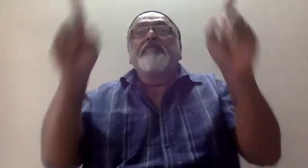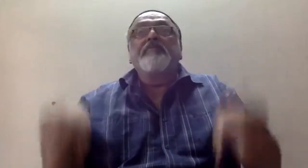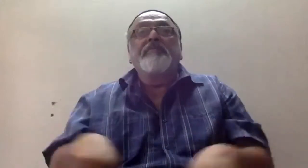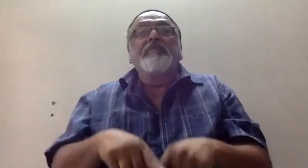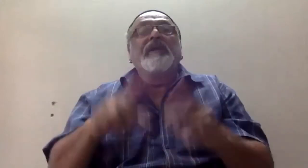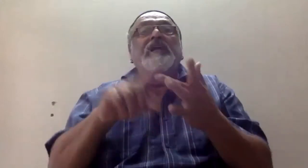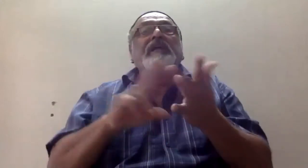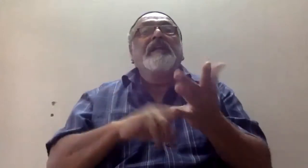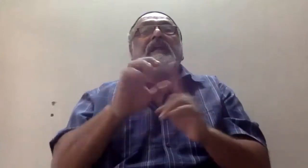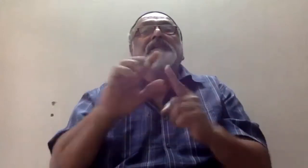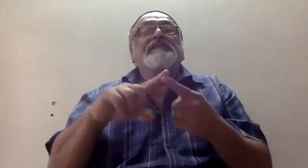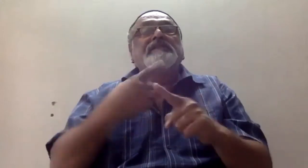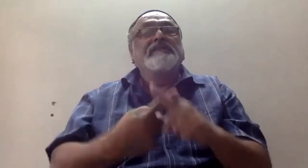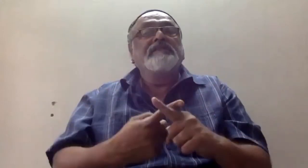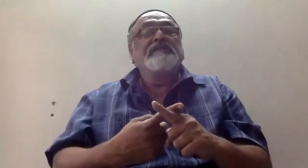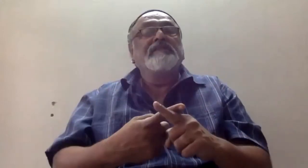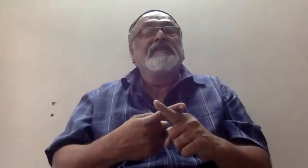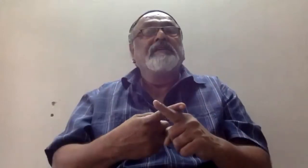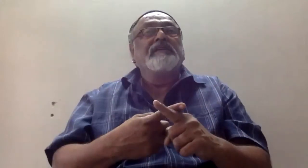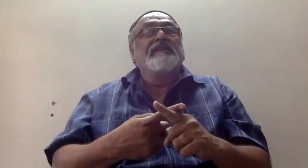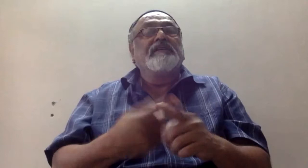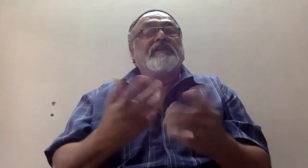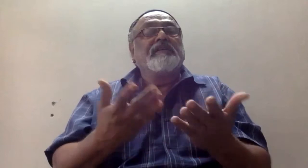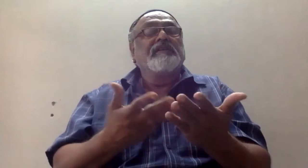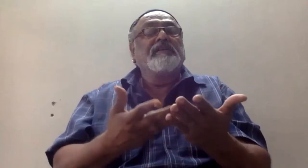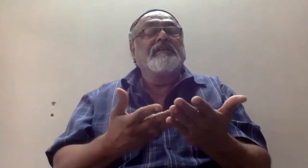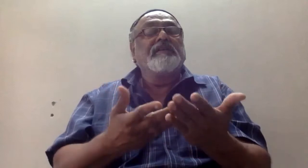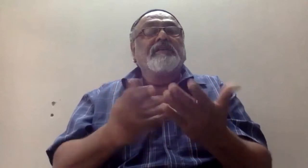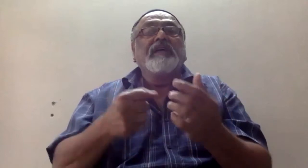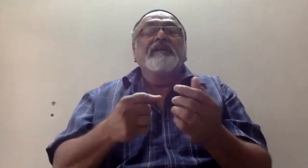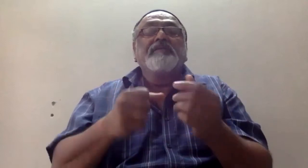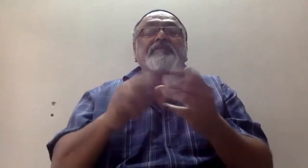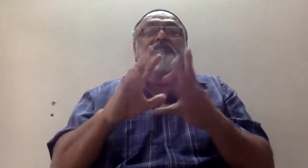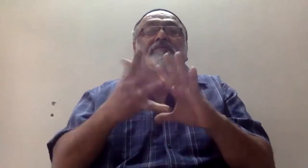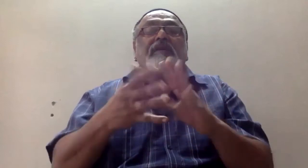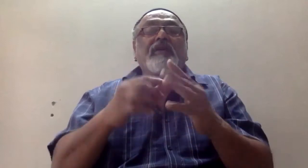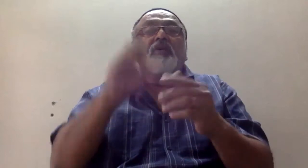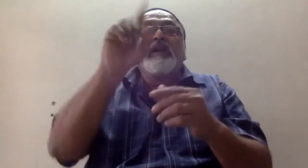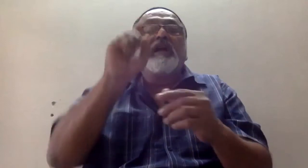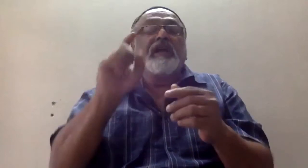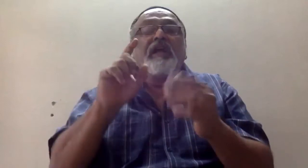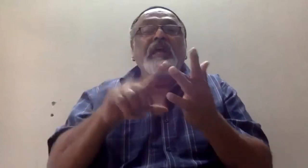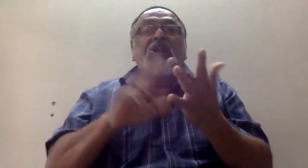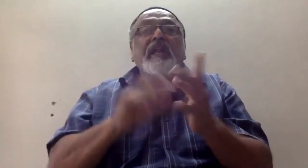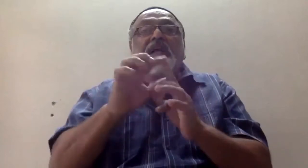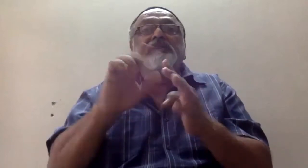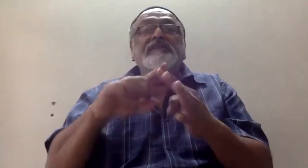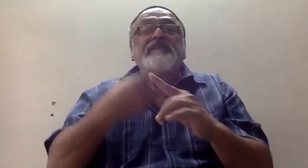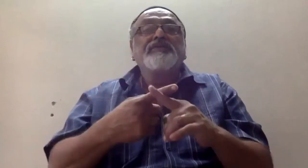were sort of making it, when you clicked in the index, so you would be able to go to various pleadings.